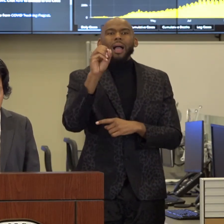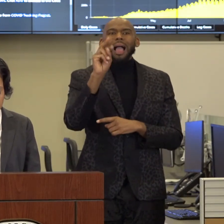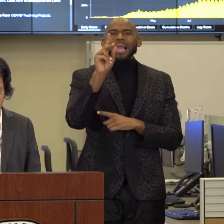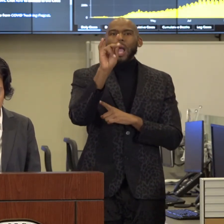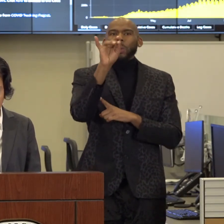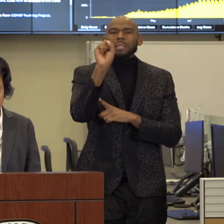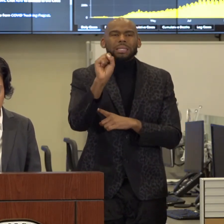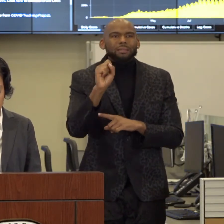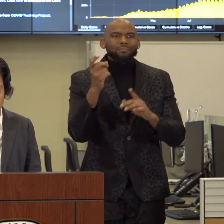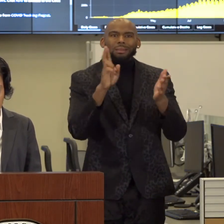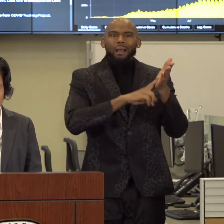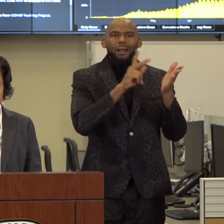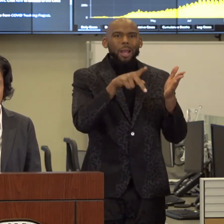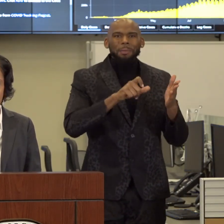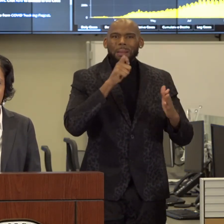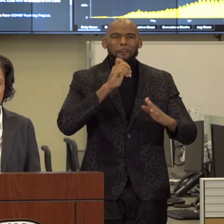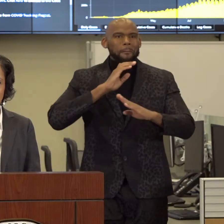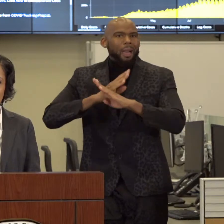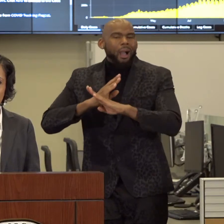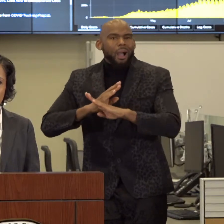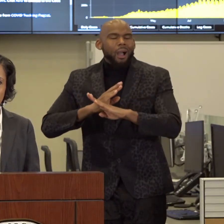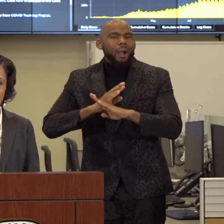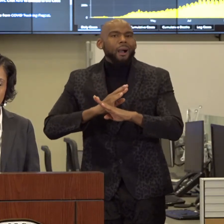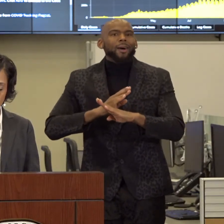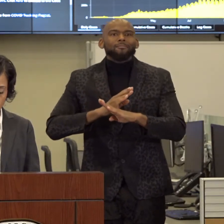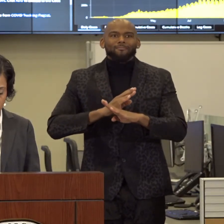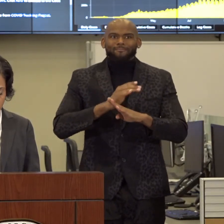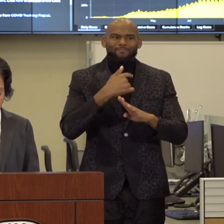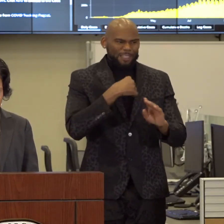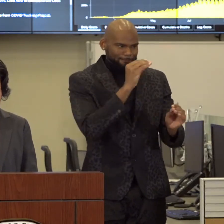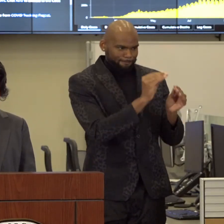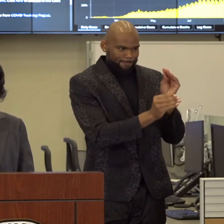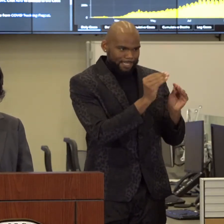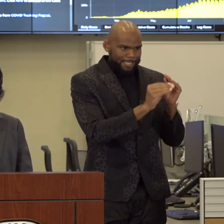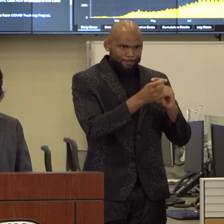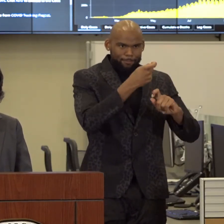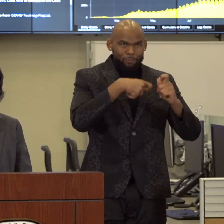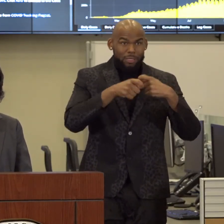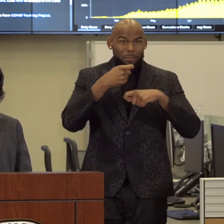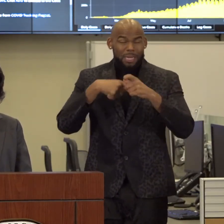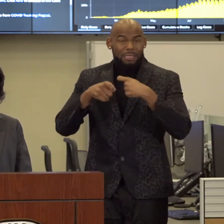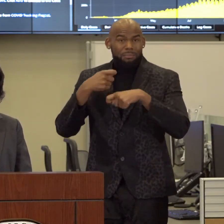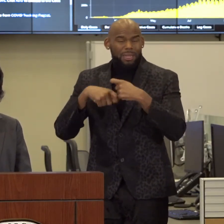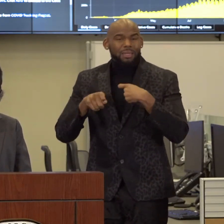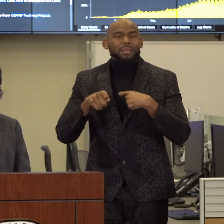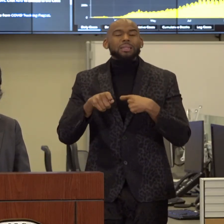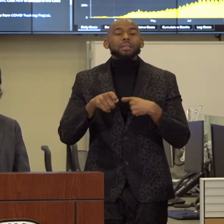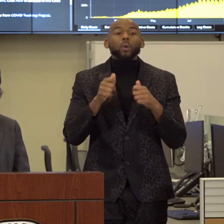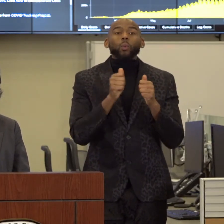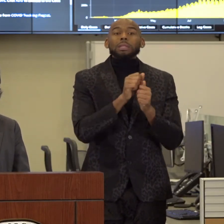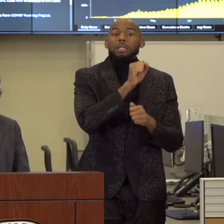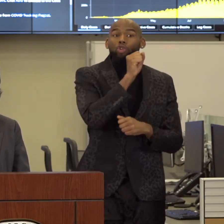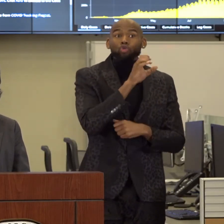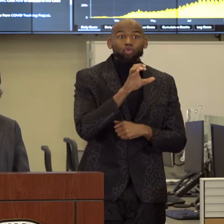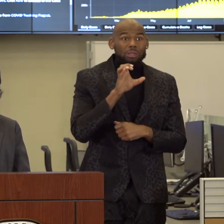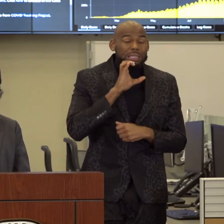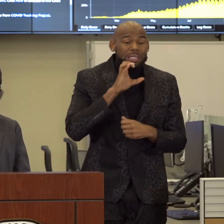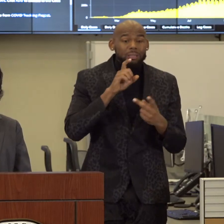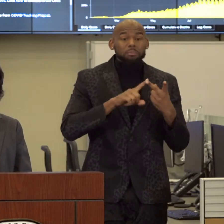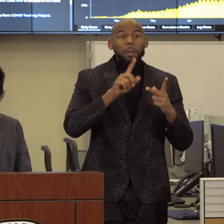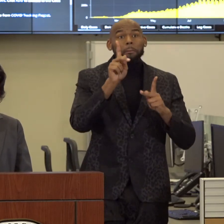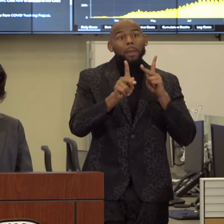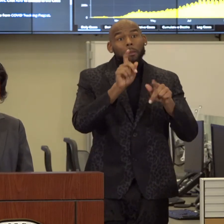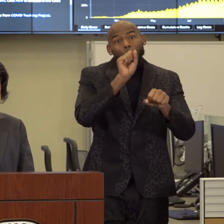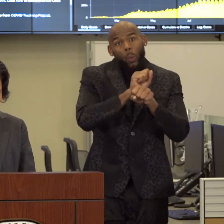from signing up. We have since replaced those appointments with our older seniors and those who work in our